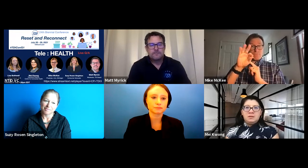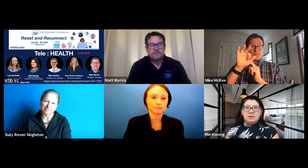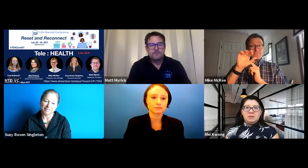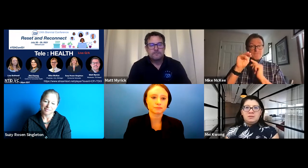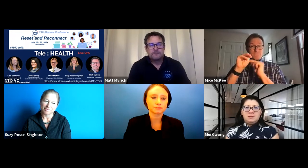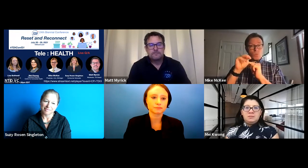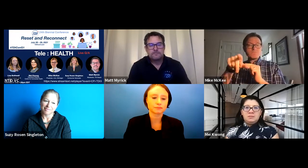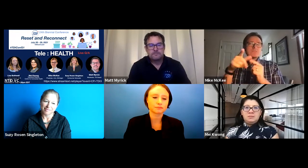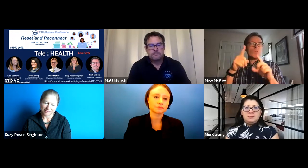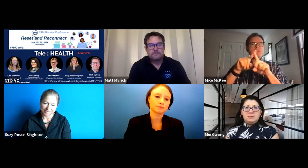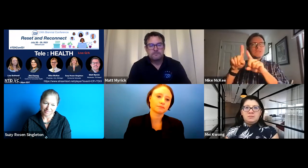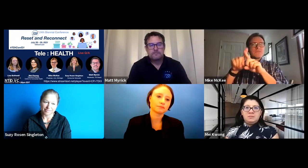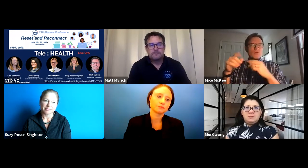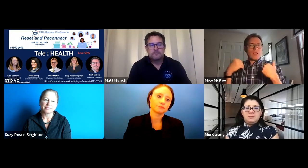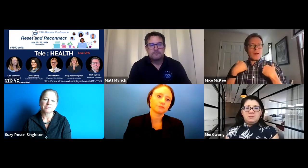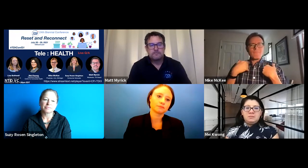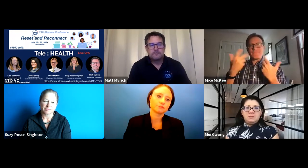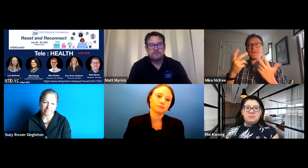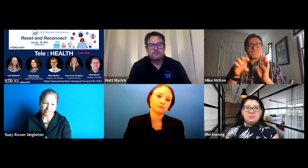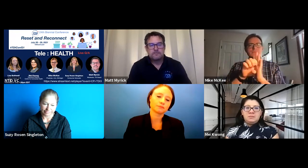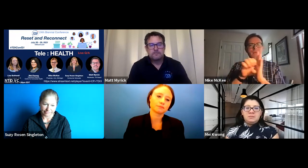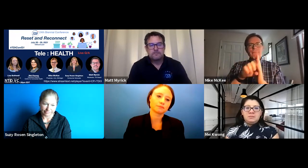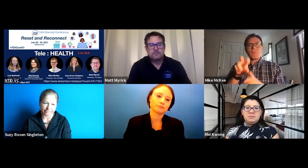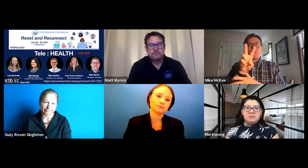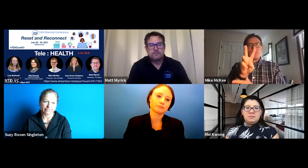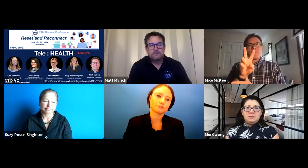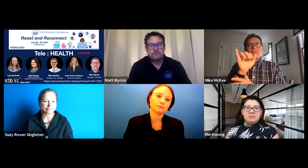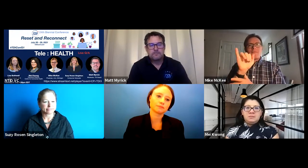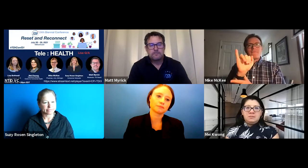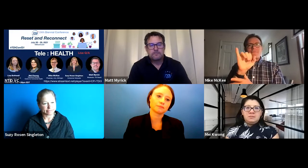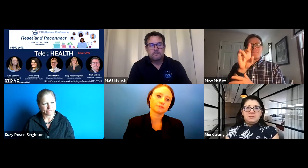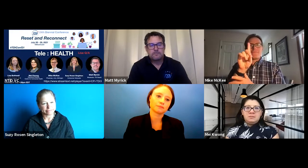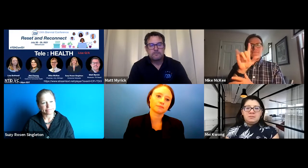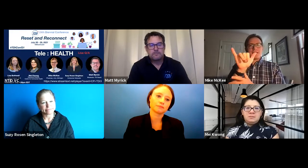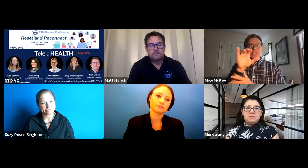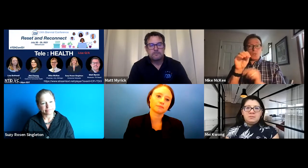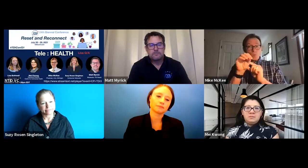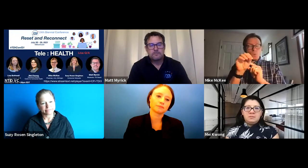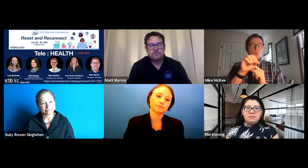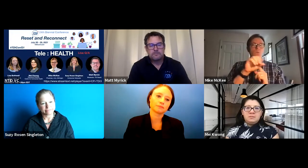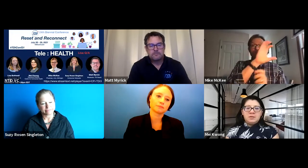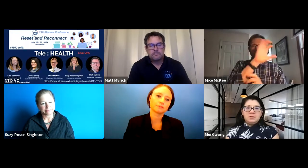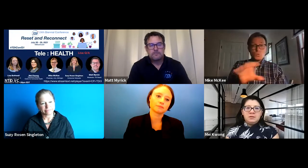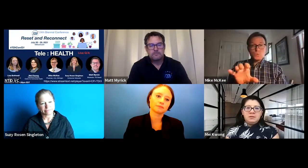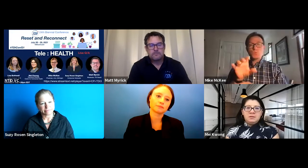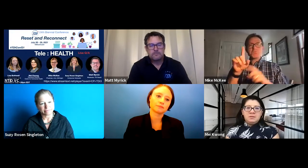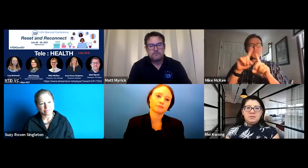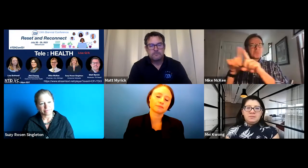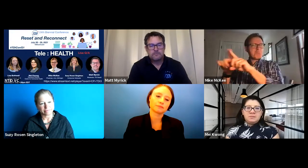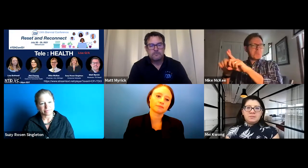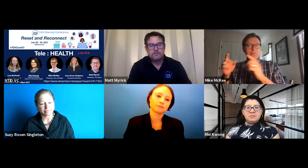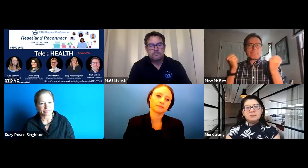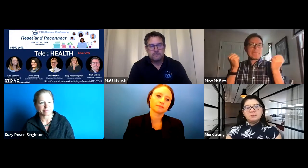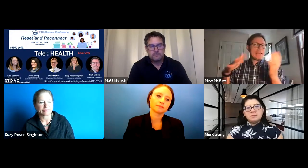So the platform, there's a variety of platforms out there. For example, we have